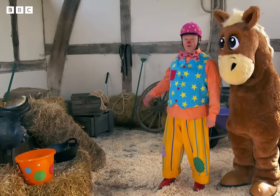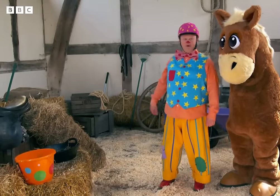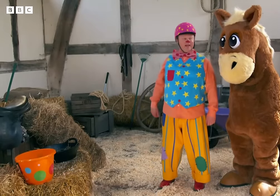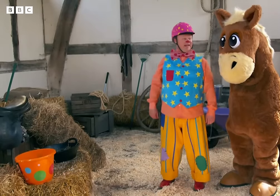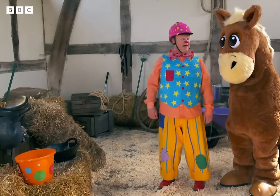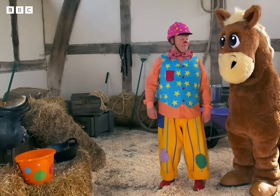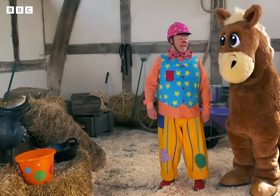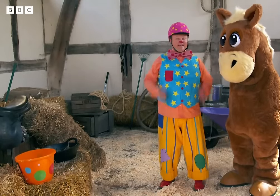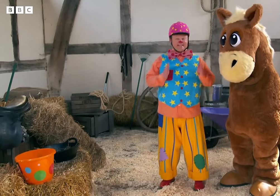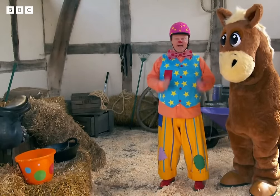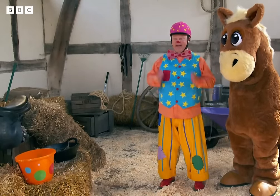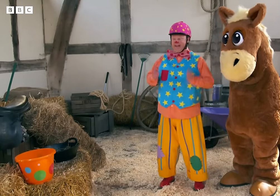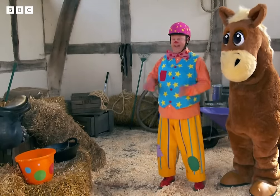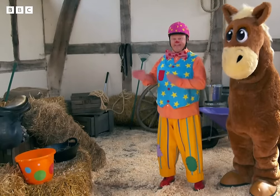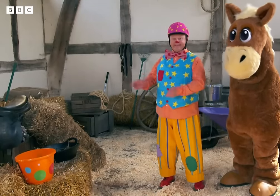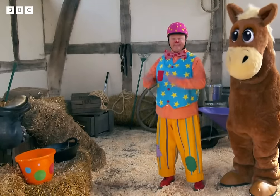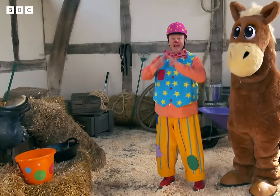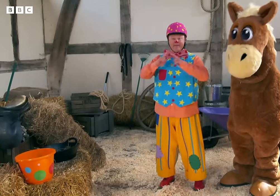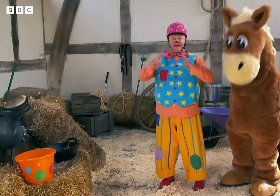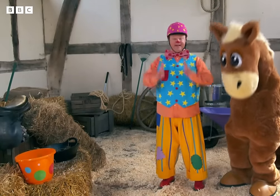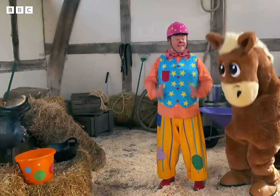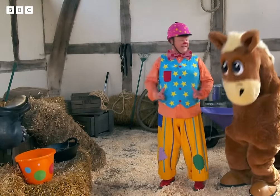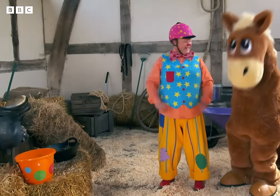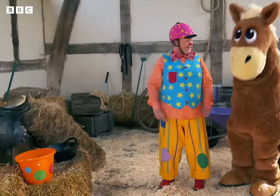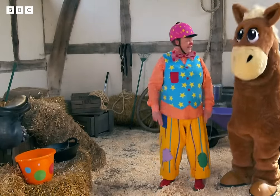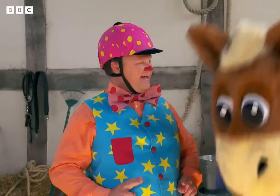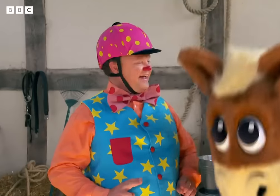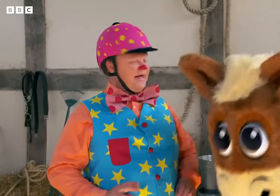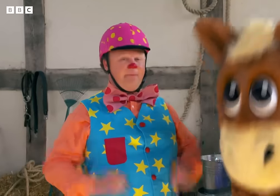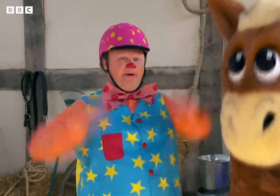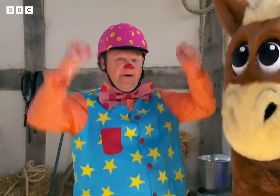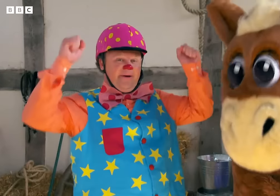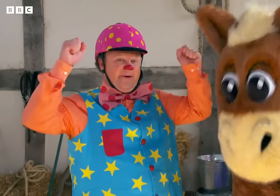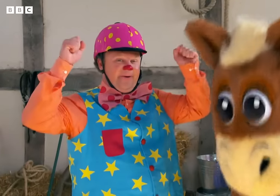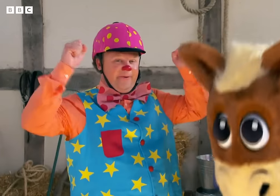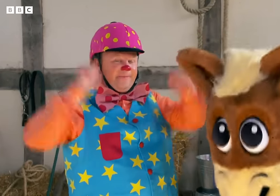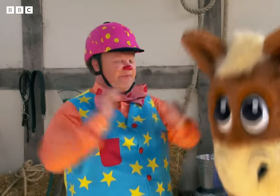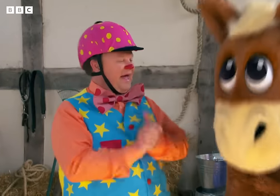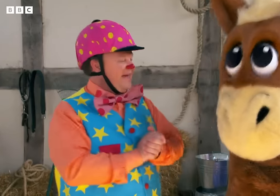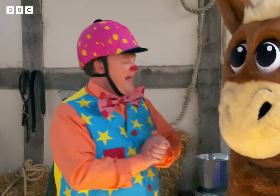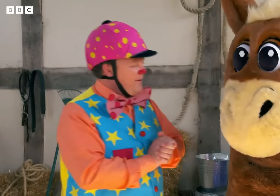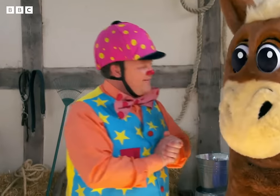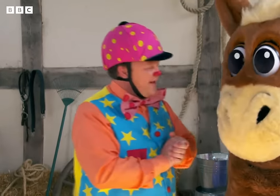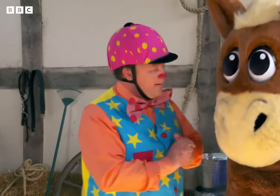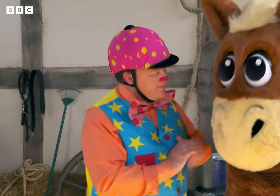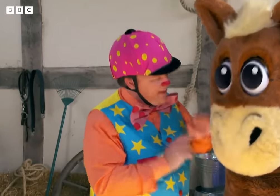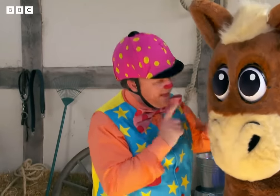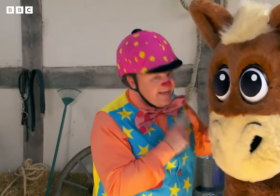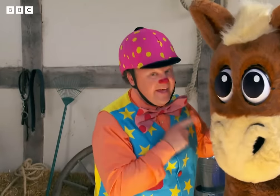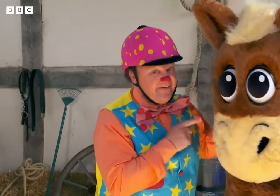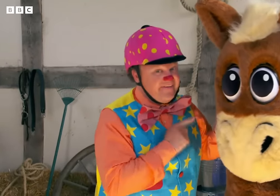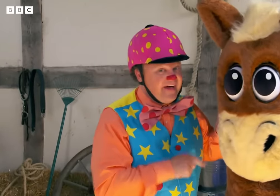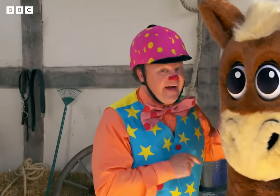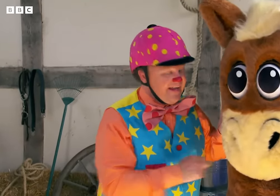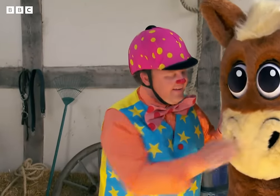your lovely, tidy stable? Woohoo! And now it's time to make you tidy